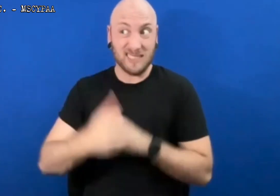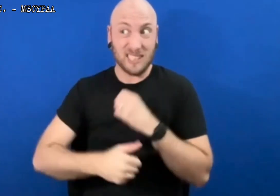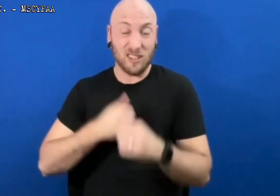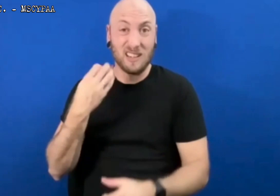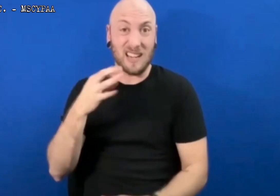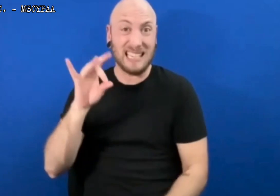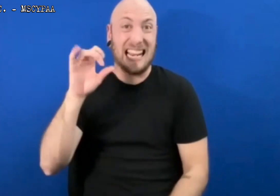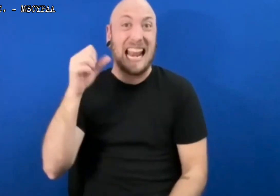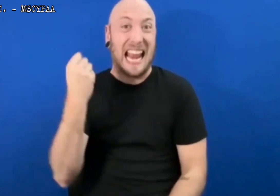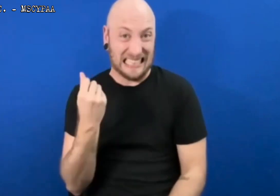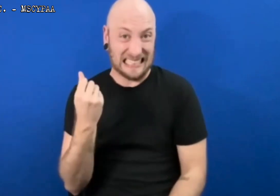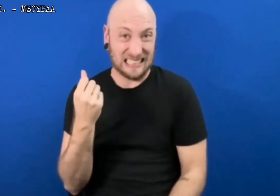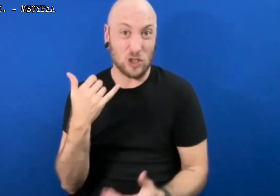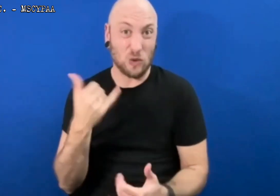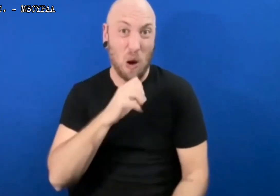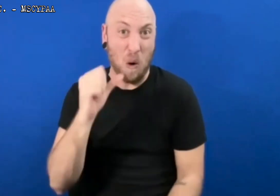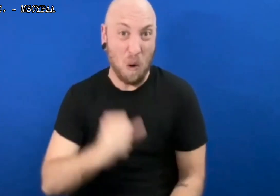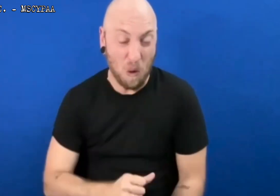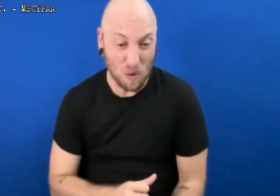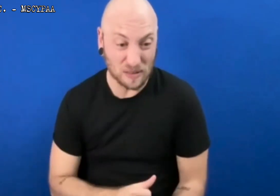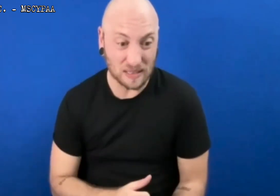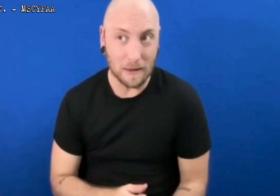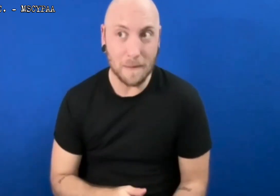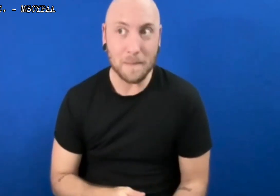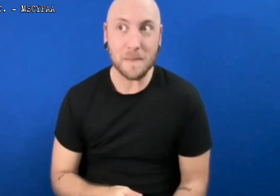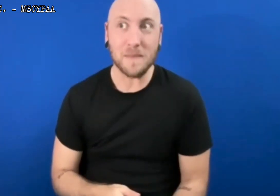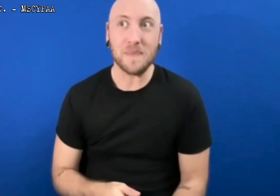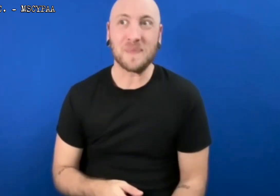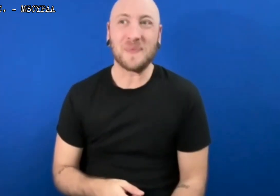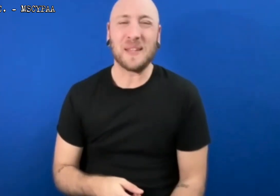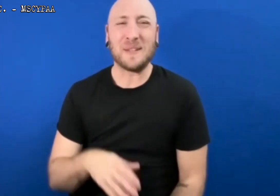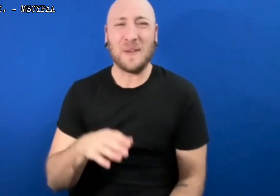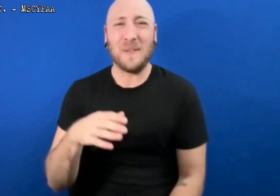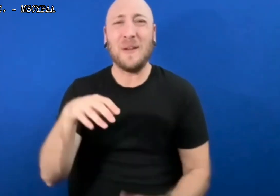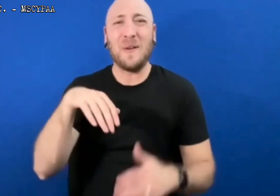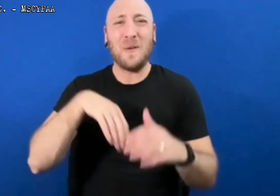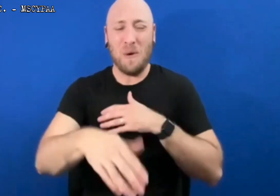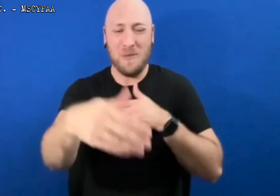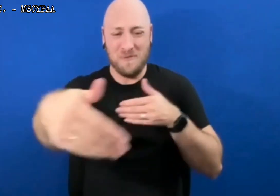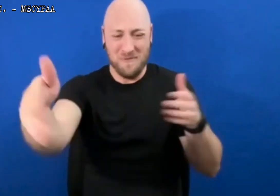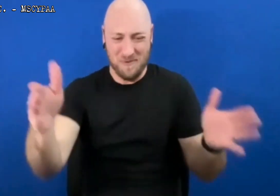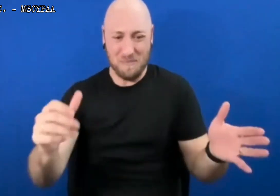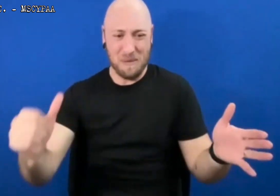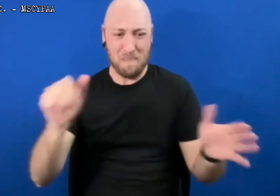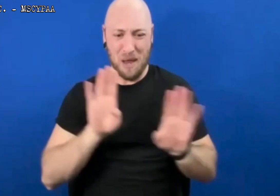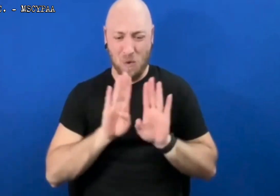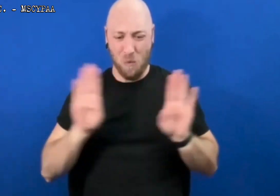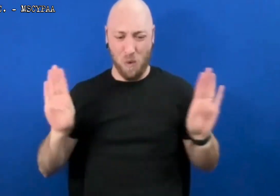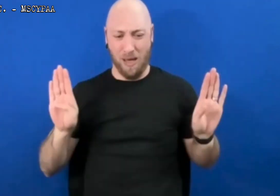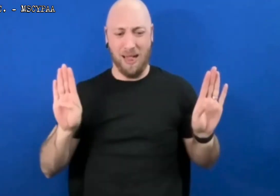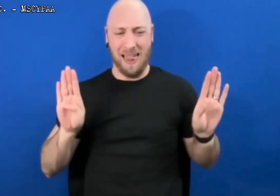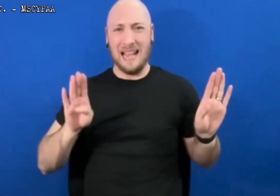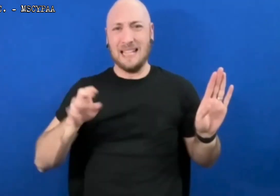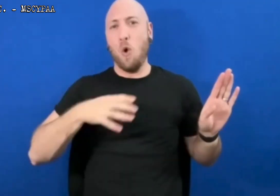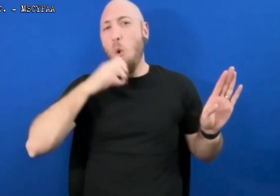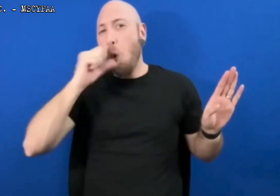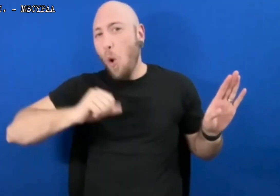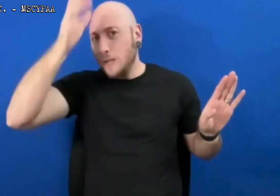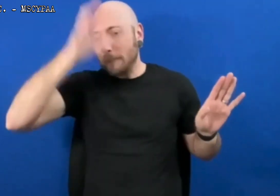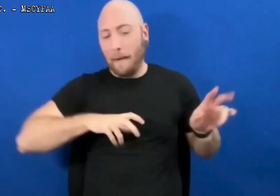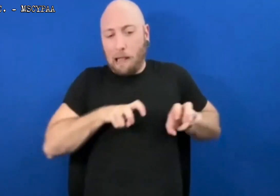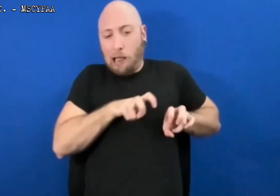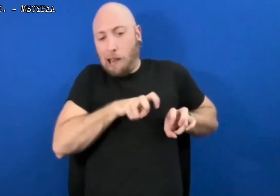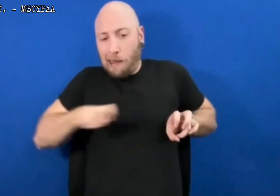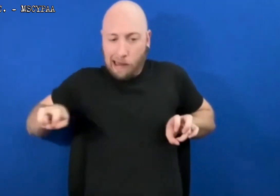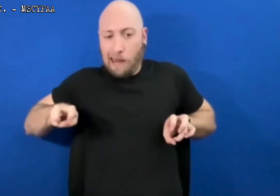like everyone's like, there's a back wall of like old men, and they all have nicknames, and like it's adorable. And it's been that way like since I was 21, and